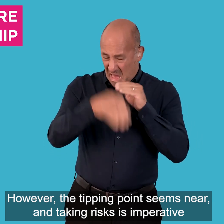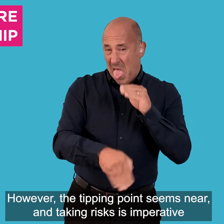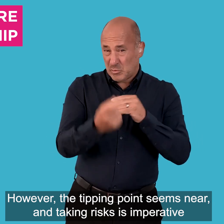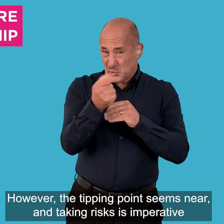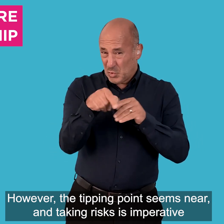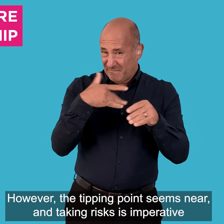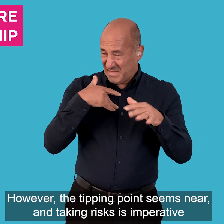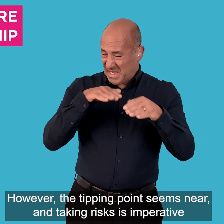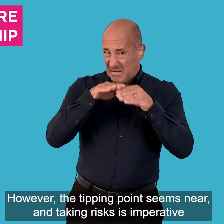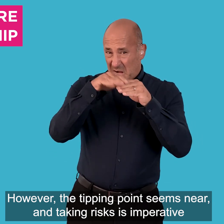risks is imperative.